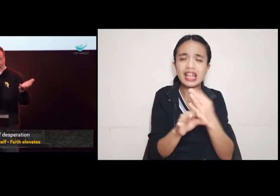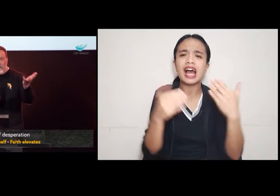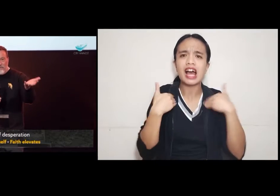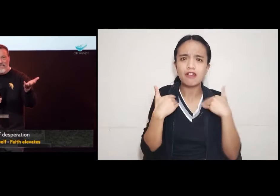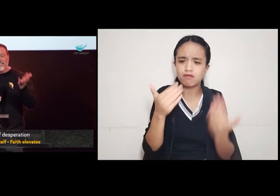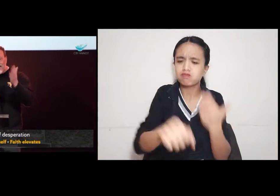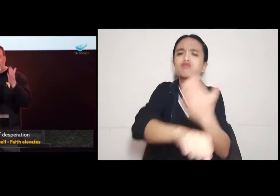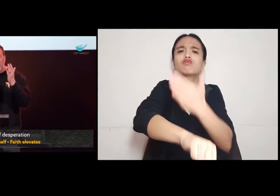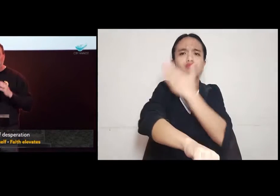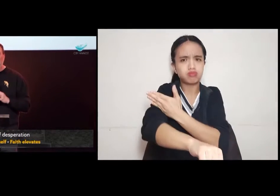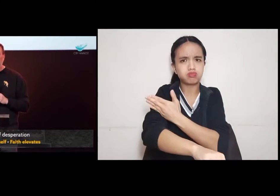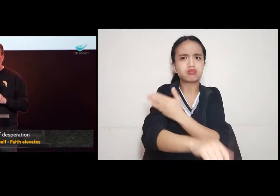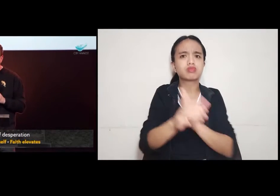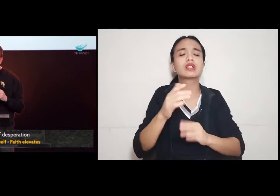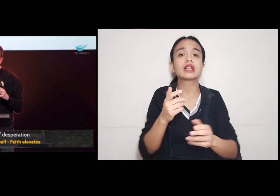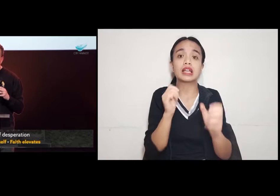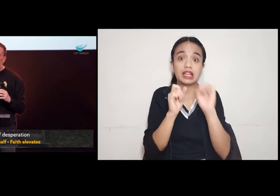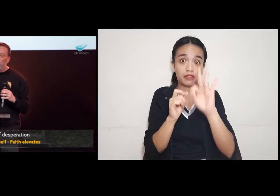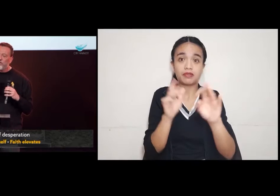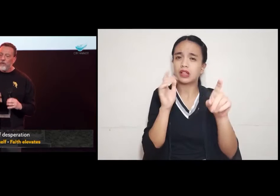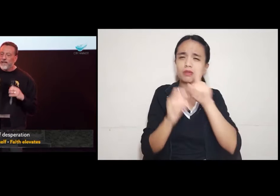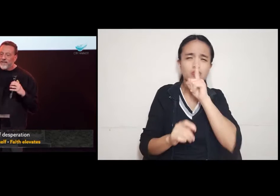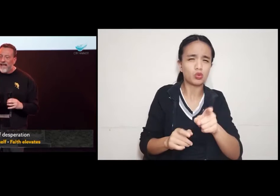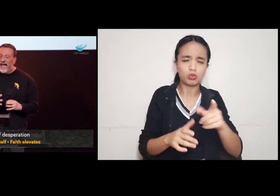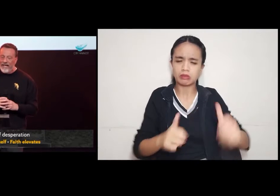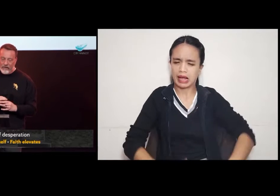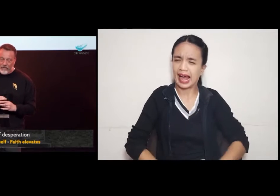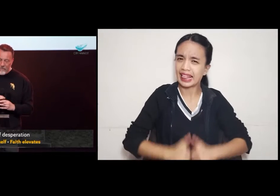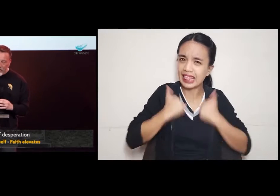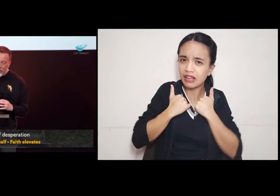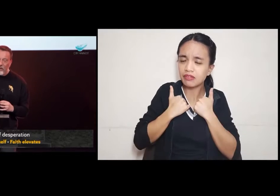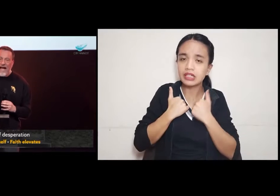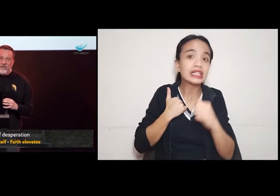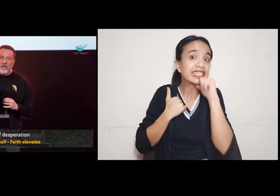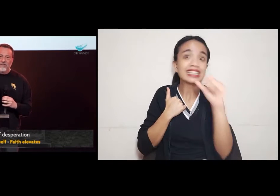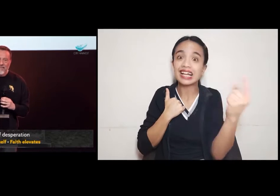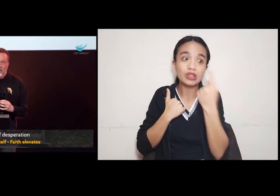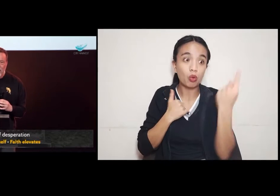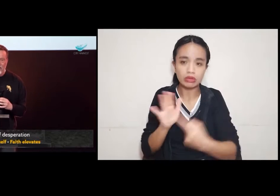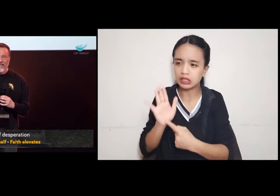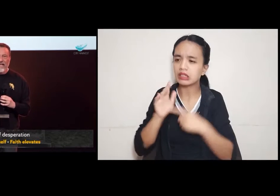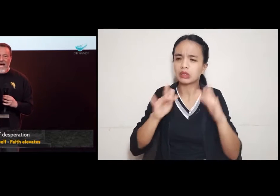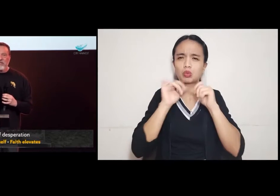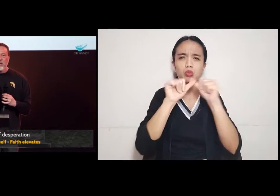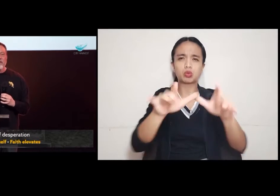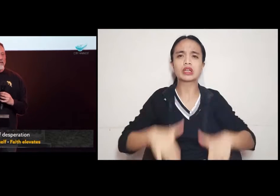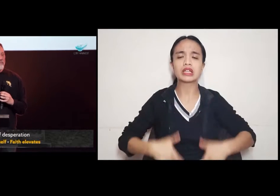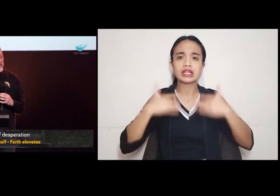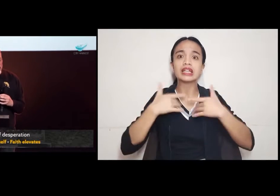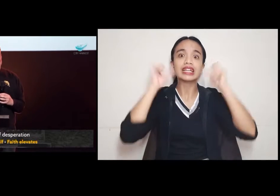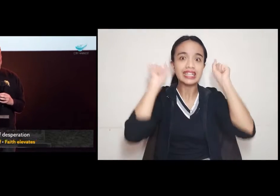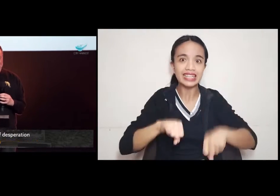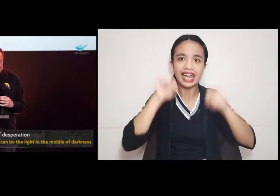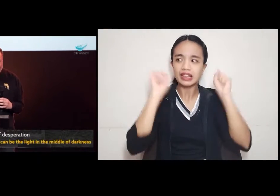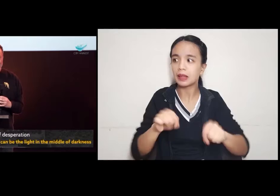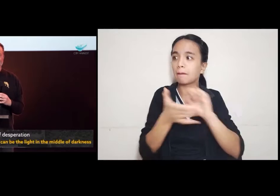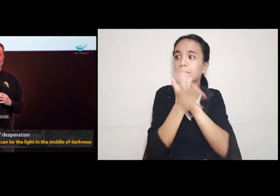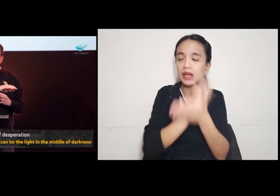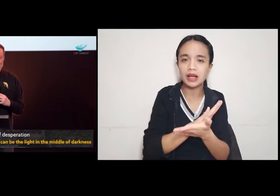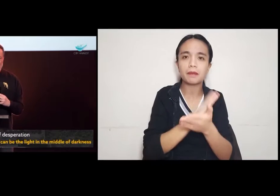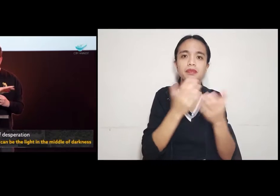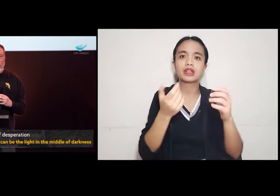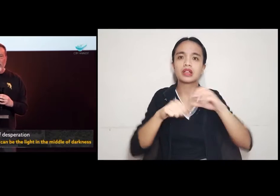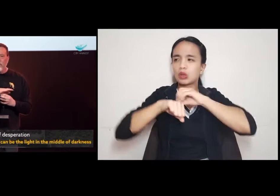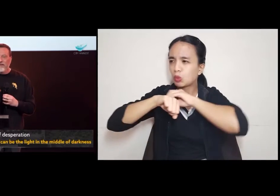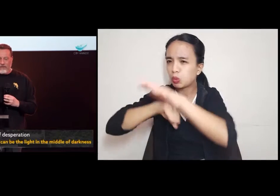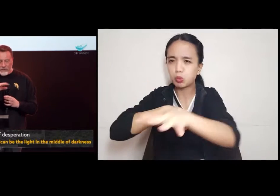actually elevates. This is the moment where when you are fully alive, you're not just existing, and you can be such a light